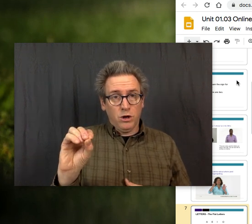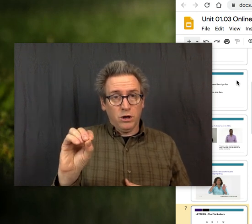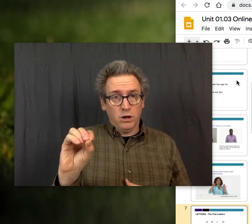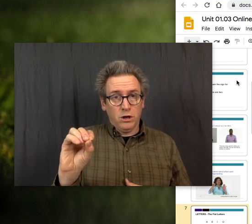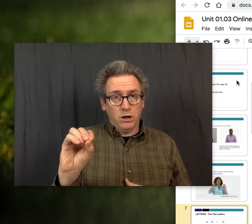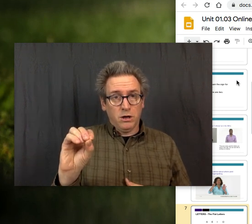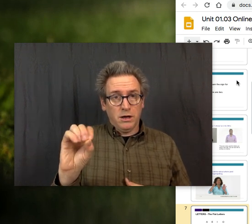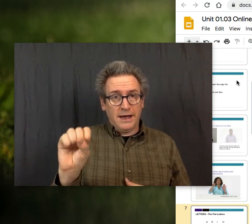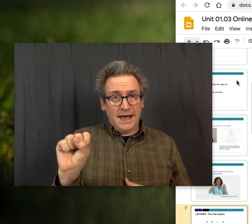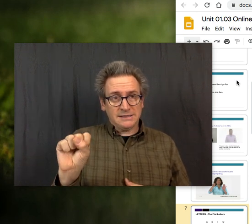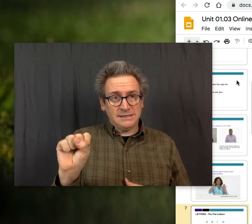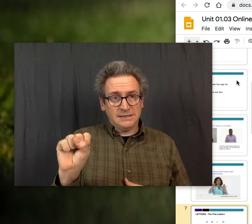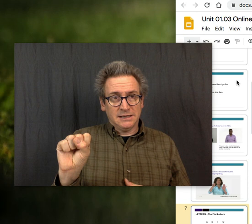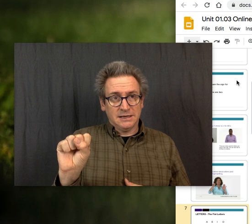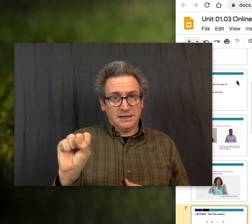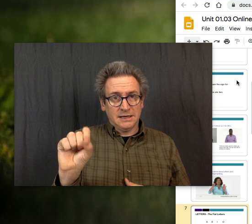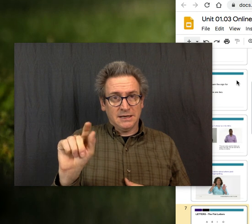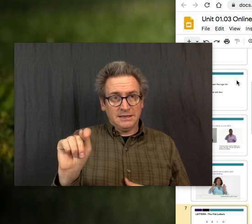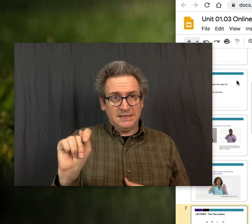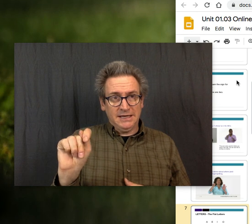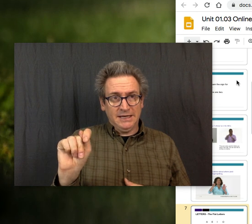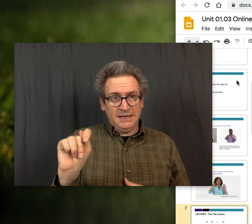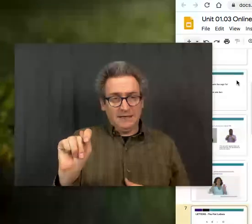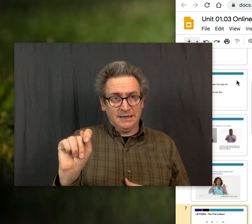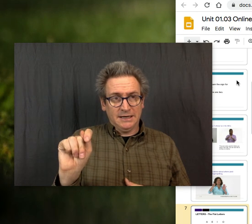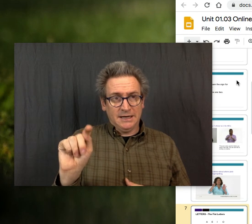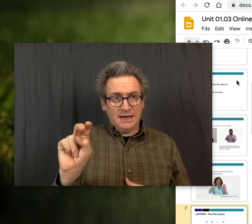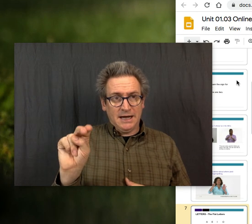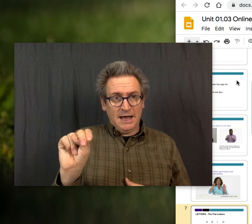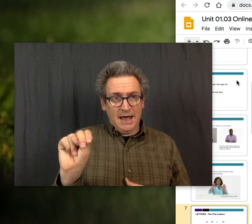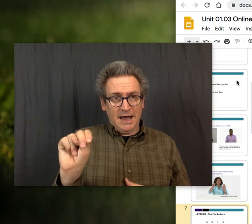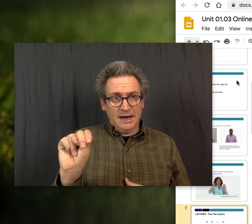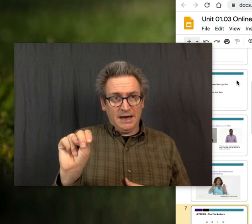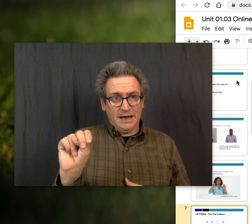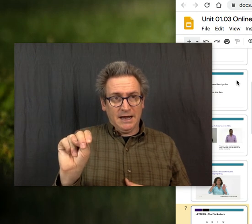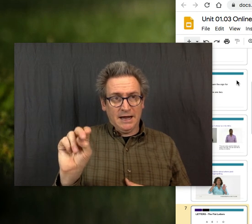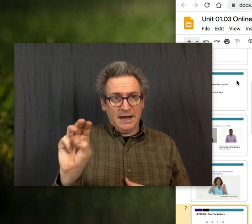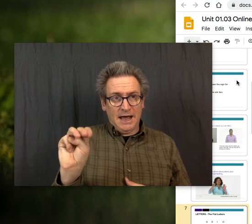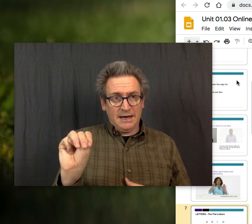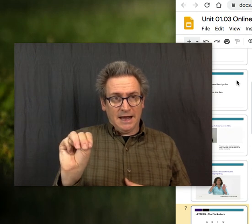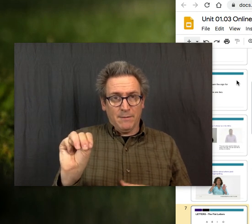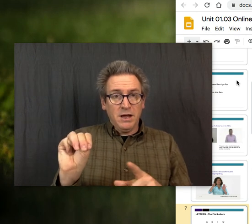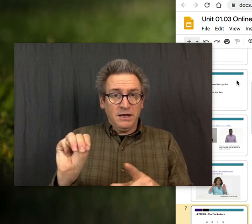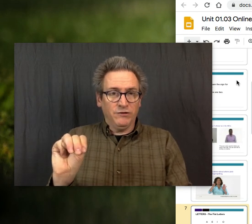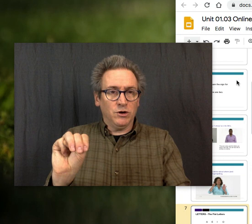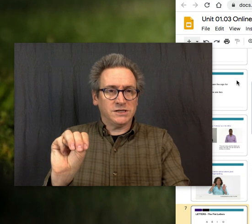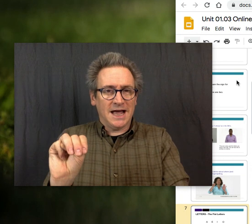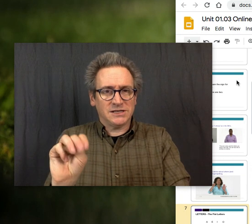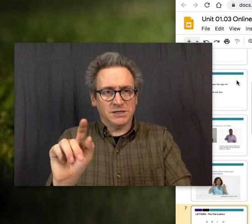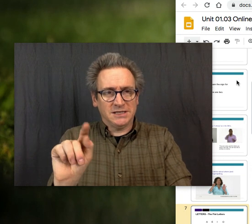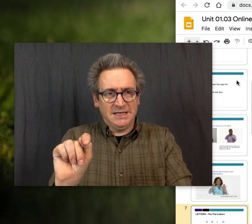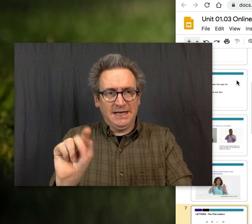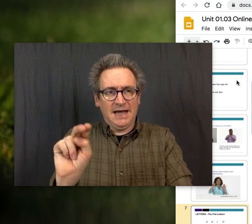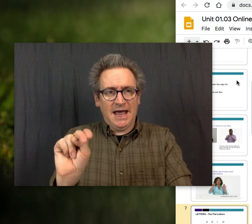O, S, T, N, and M. If you notice the